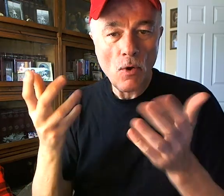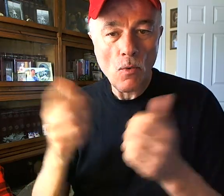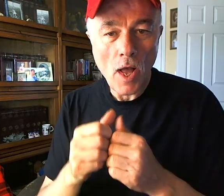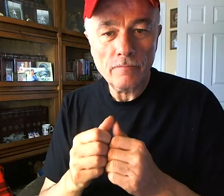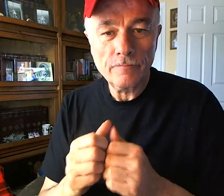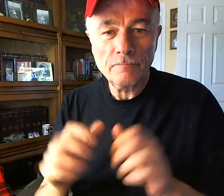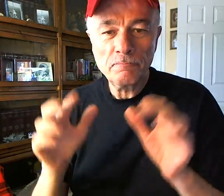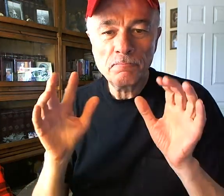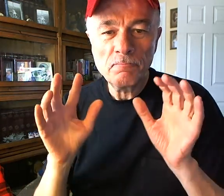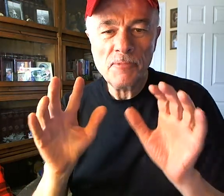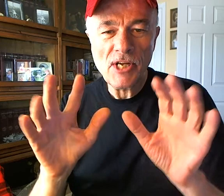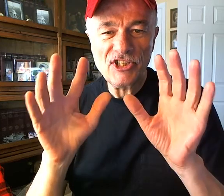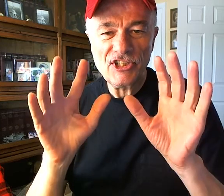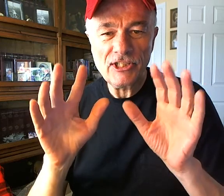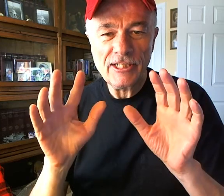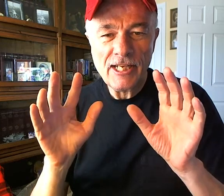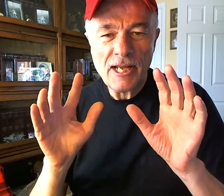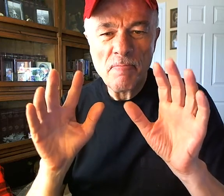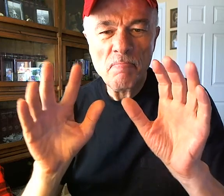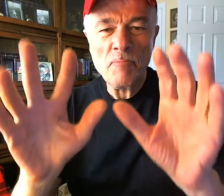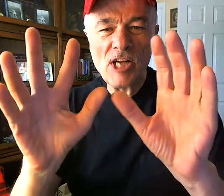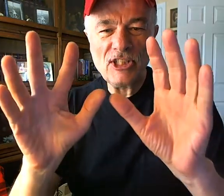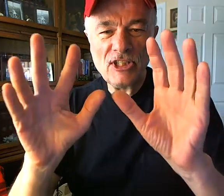finished product, and I hope you like it. Okay. Thank you. Thanks for coming.